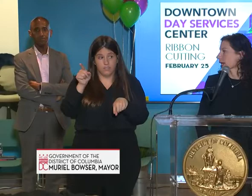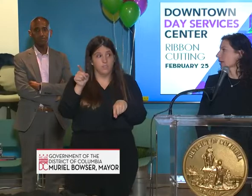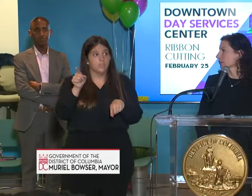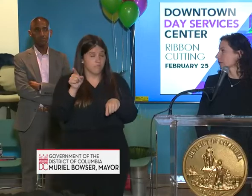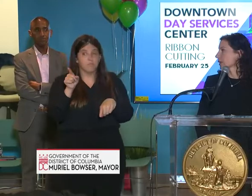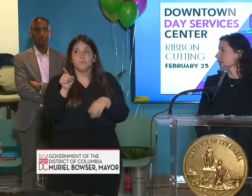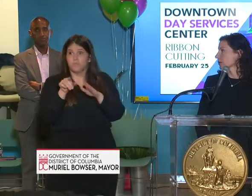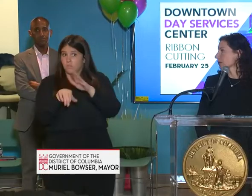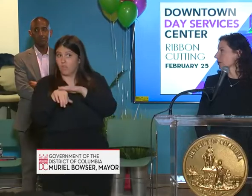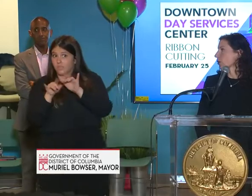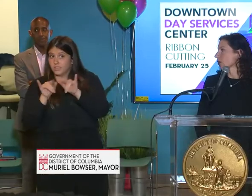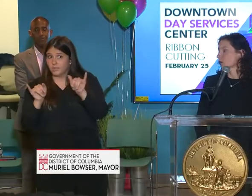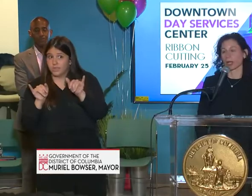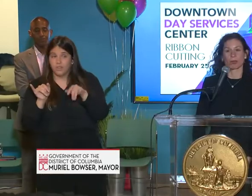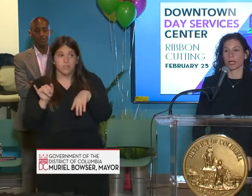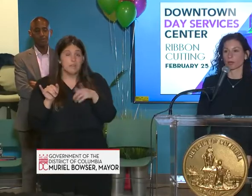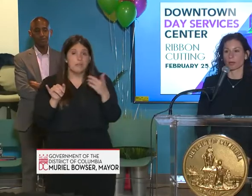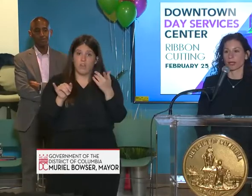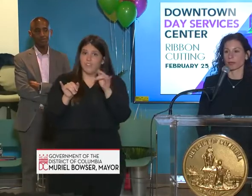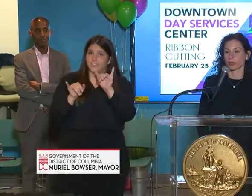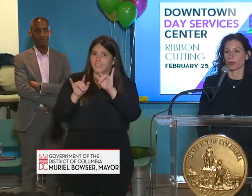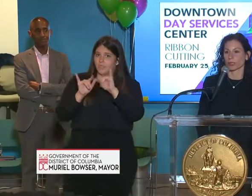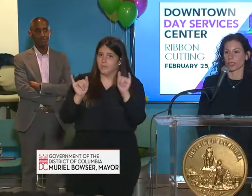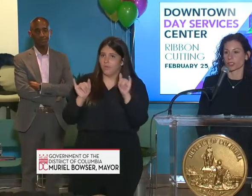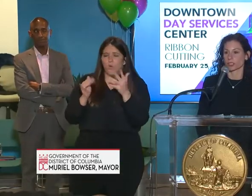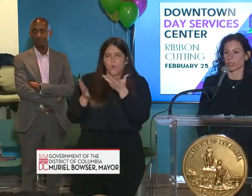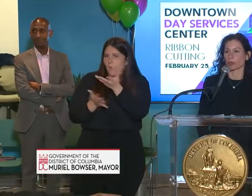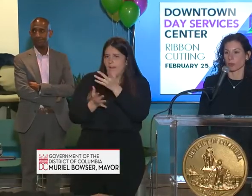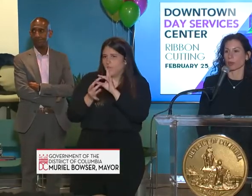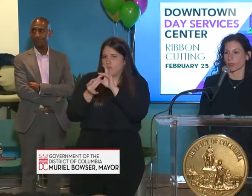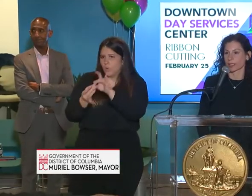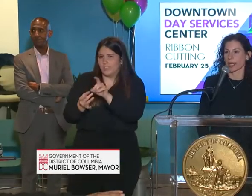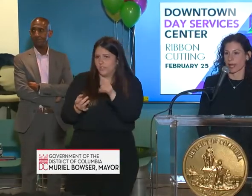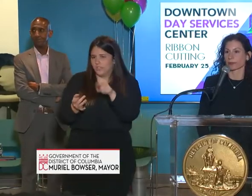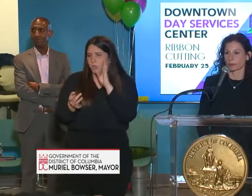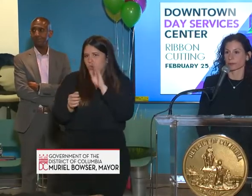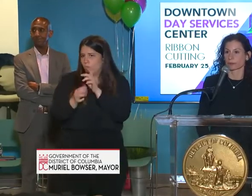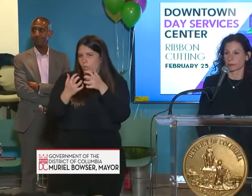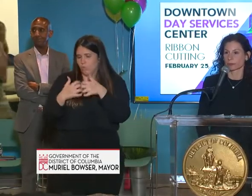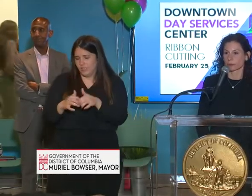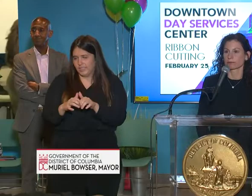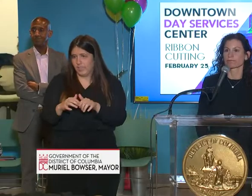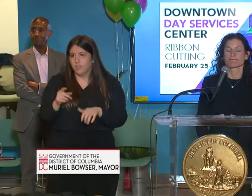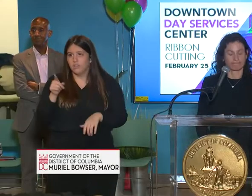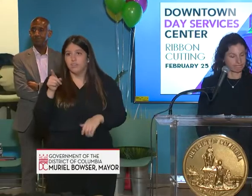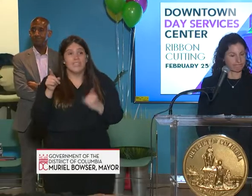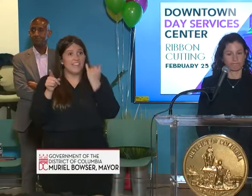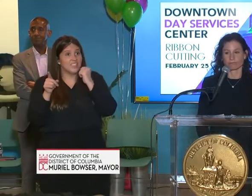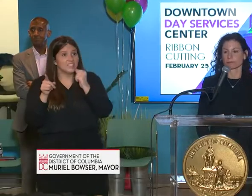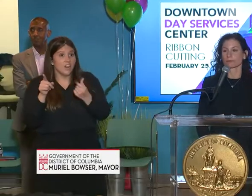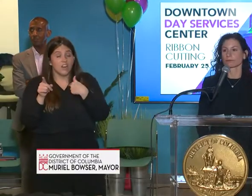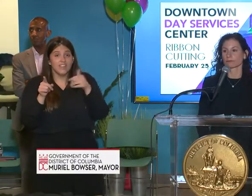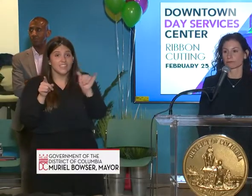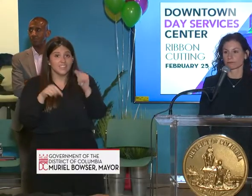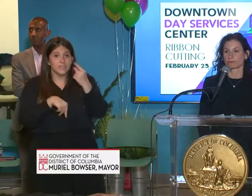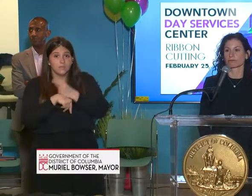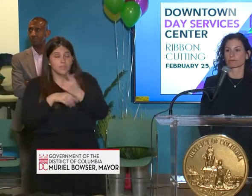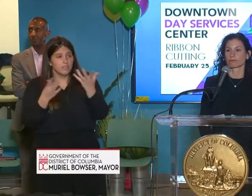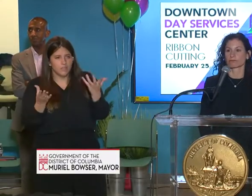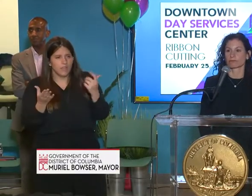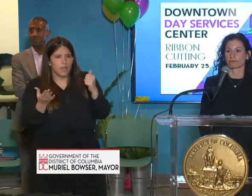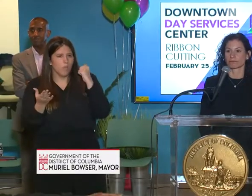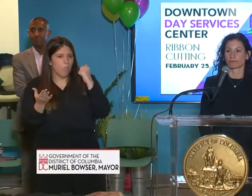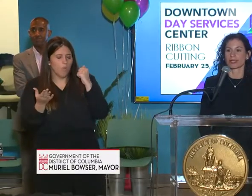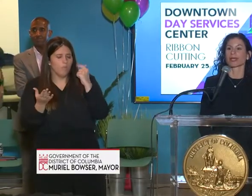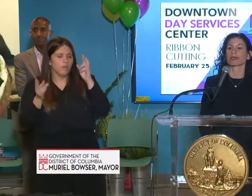on the same day. Yeah? Or in whatever coordination is needed, we will work that out. If it's not on the same day, it won't